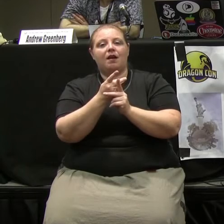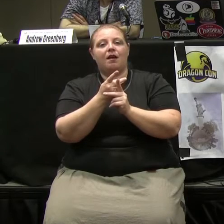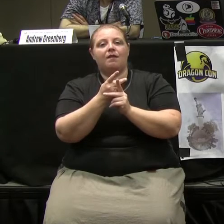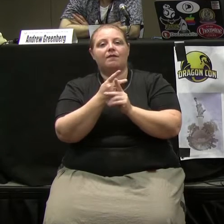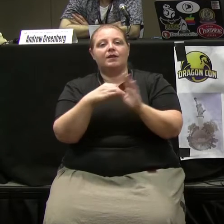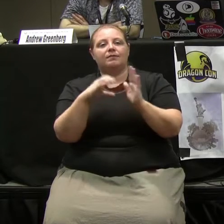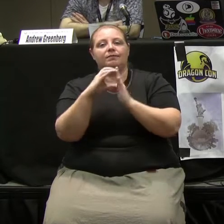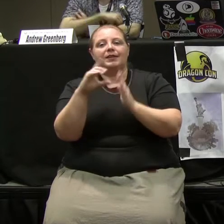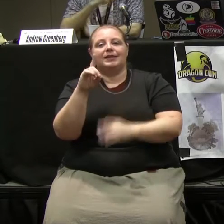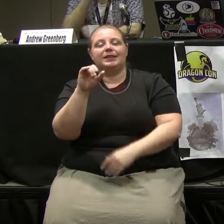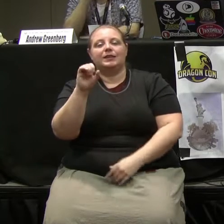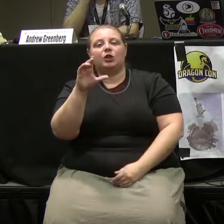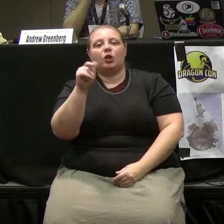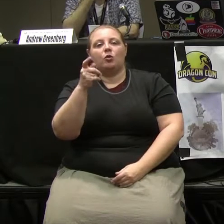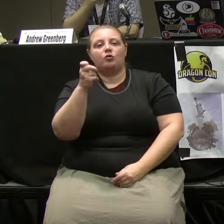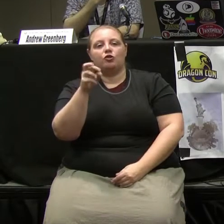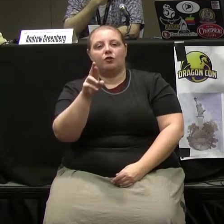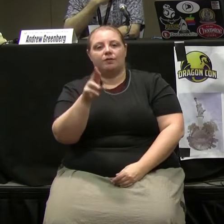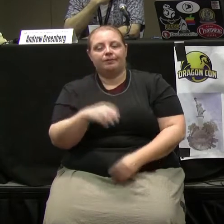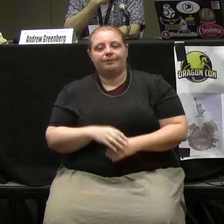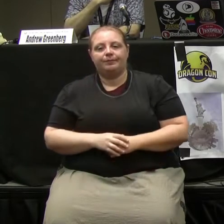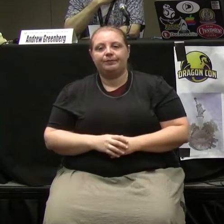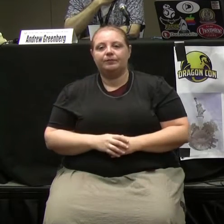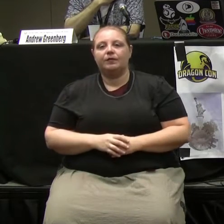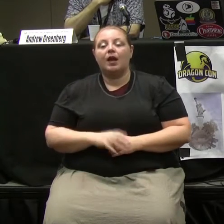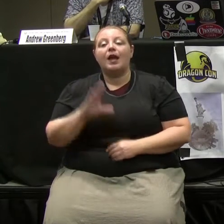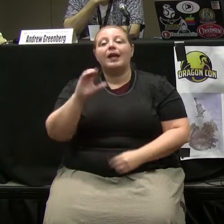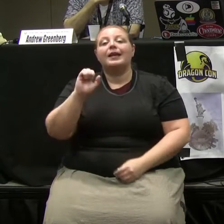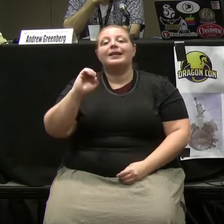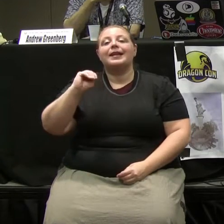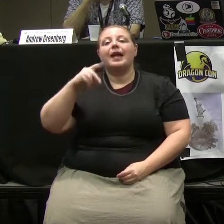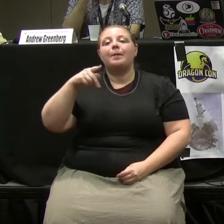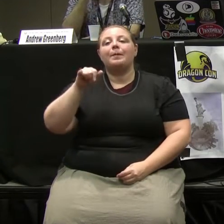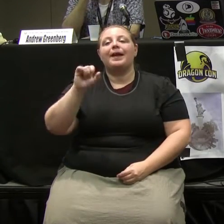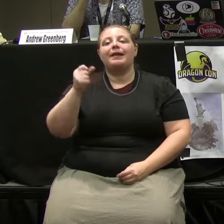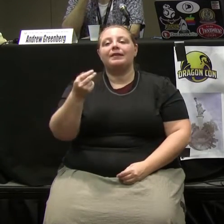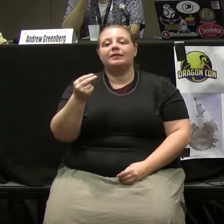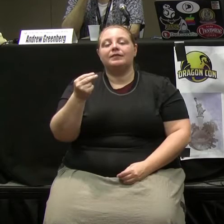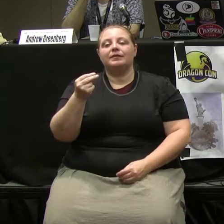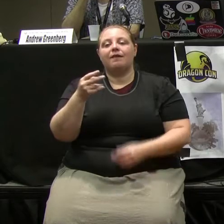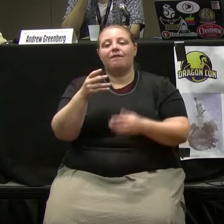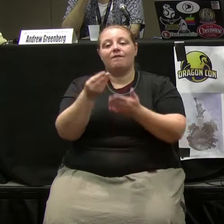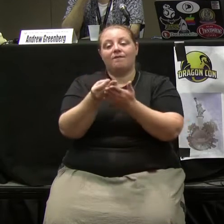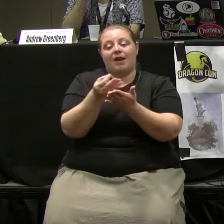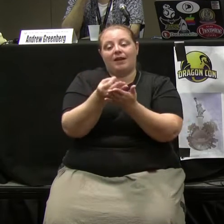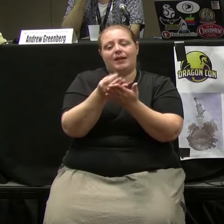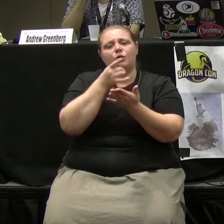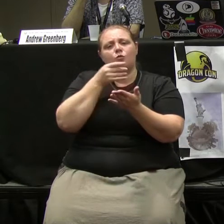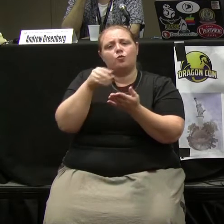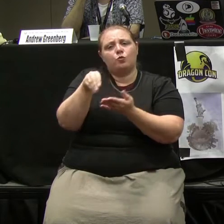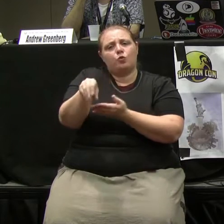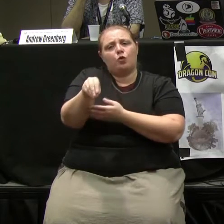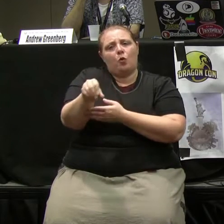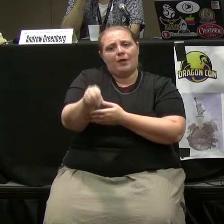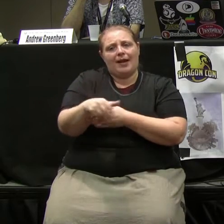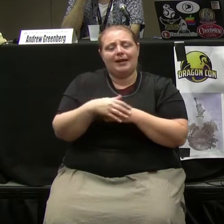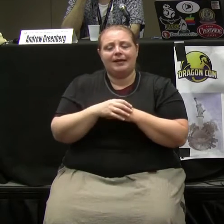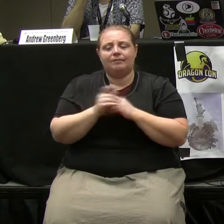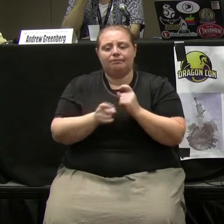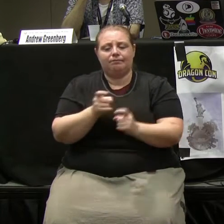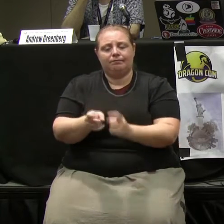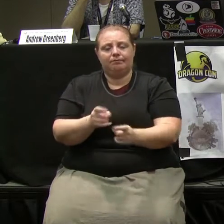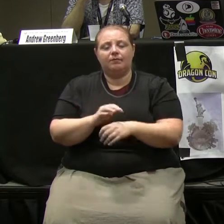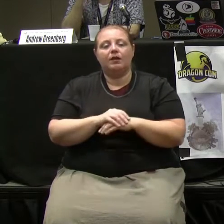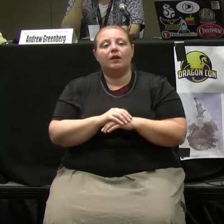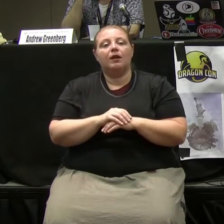at. On one, you can look at their campaign finance, who's donating to them. On the other, you can look at who's, how much people are paying lobbyists.